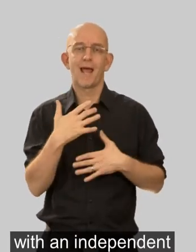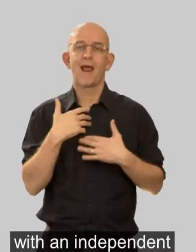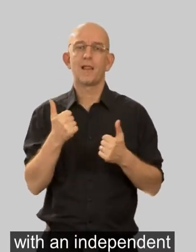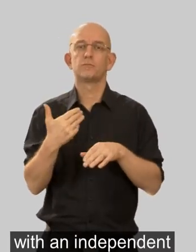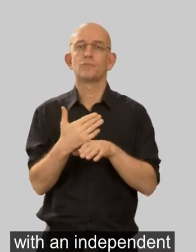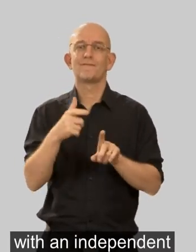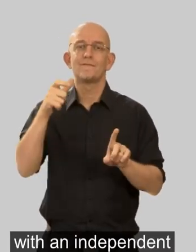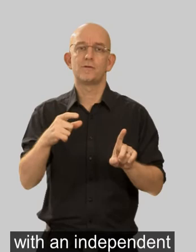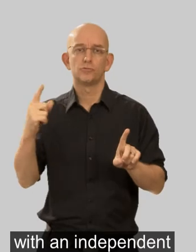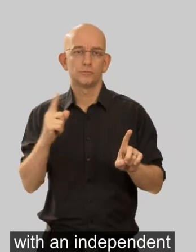professional.